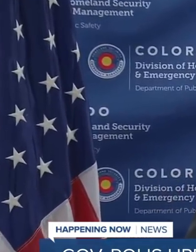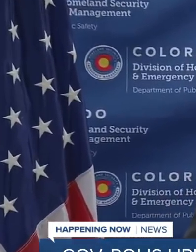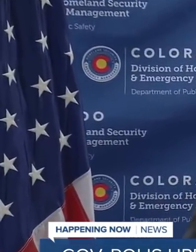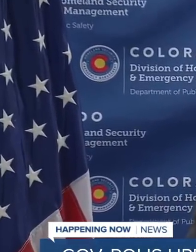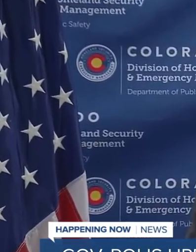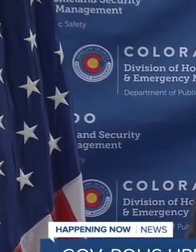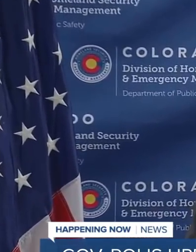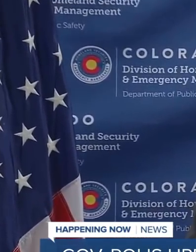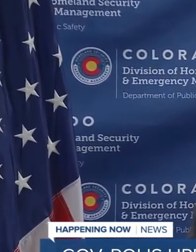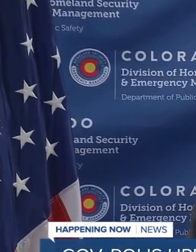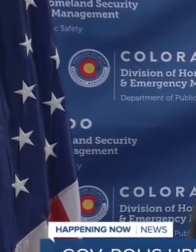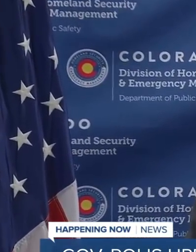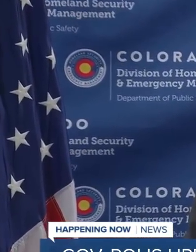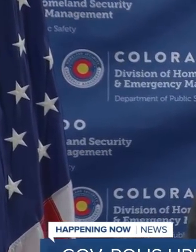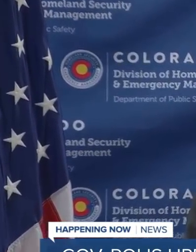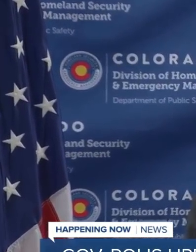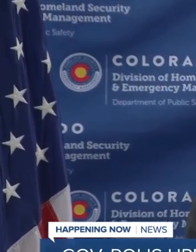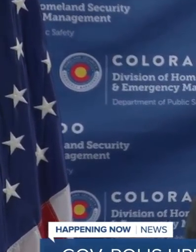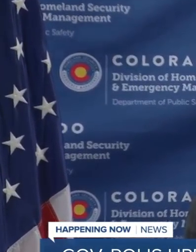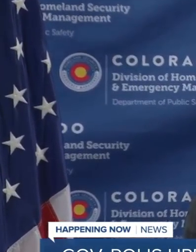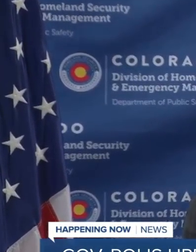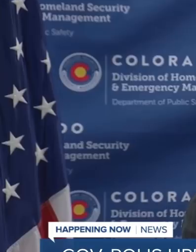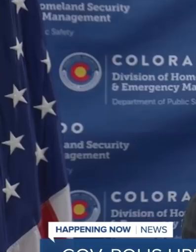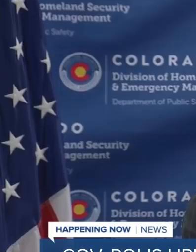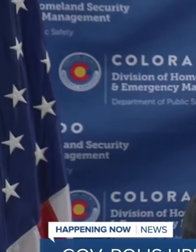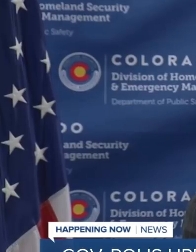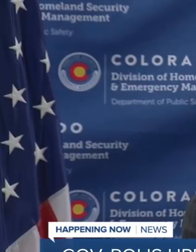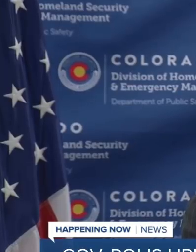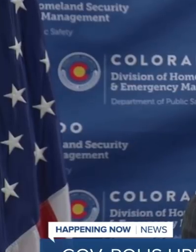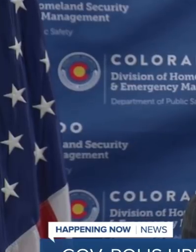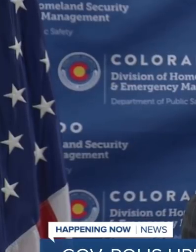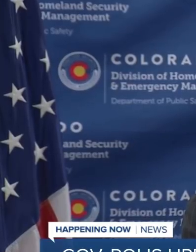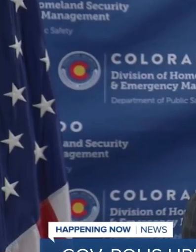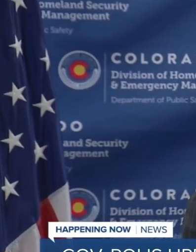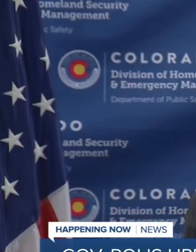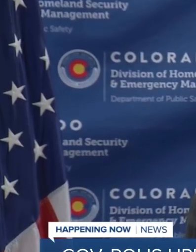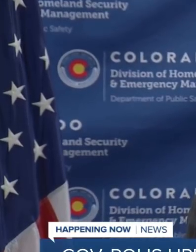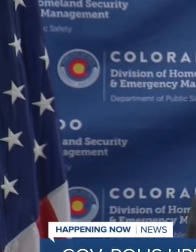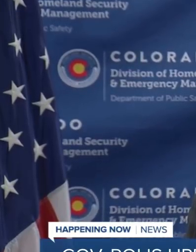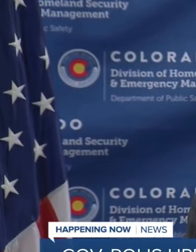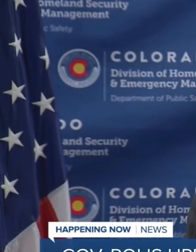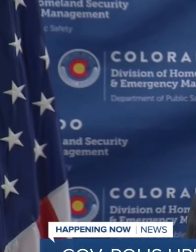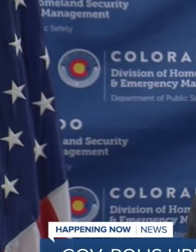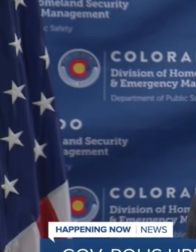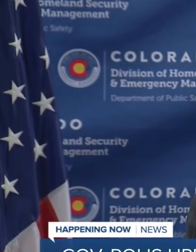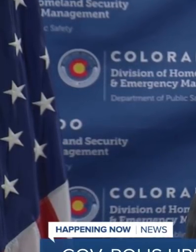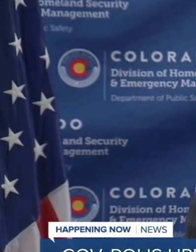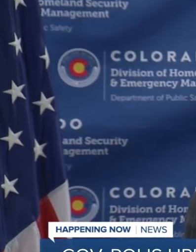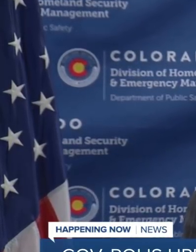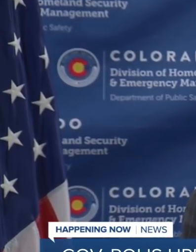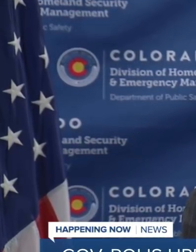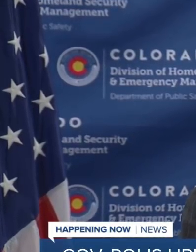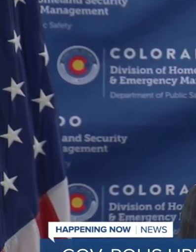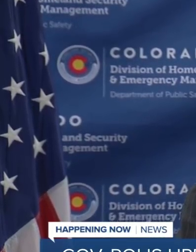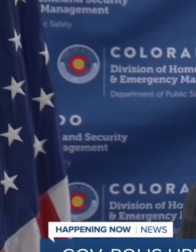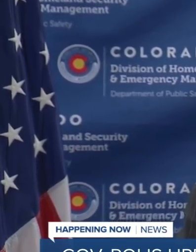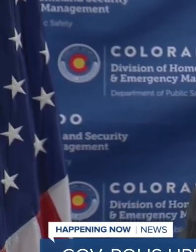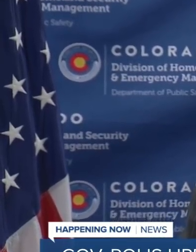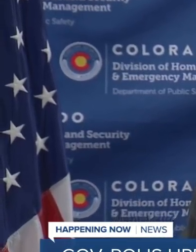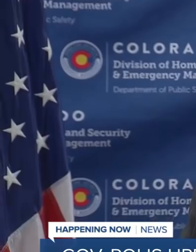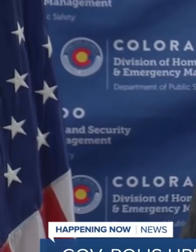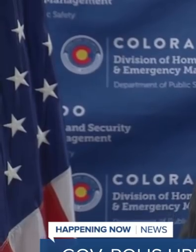kids and our dog wearing a mask. We'll be digging through our drawers to see what we can do with our old t-shirts.